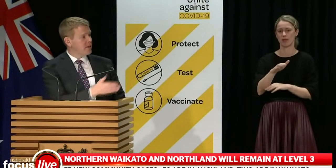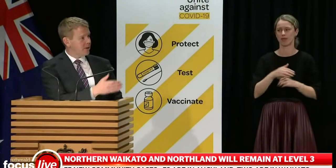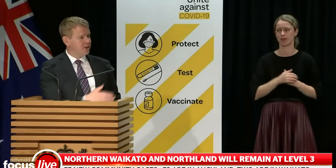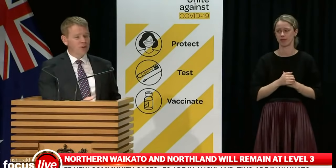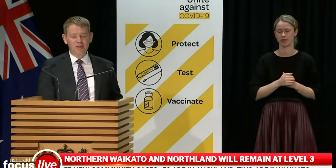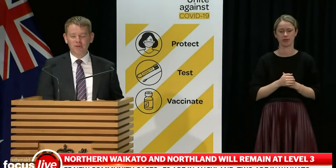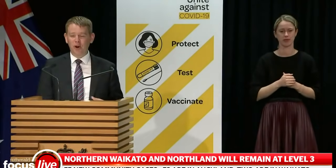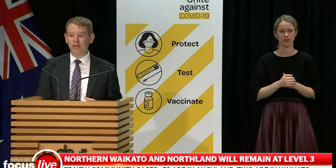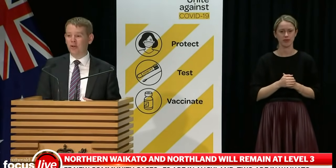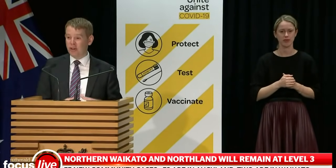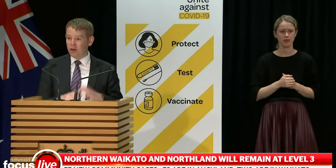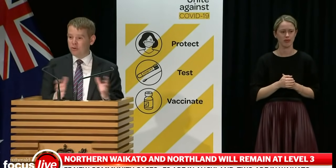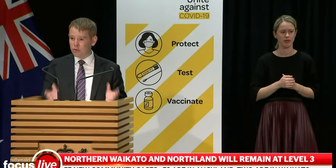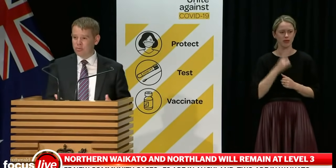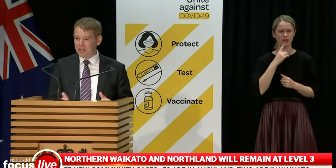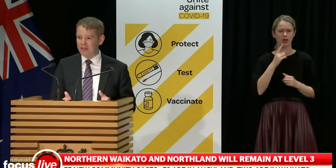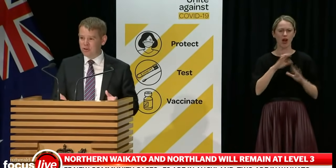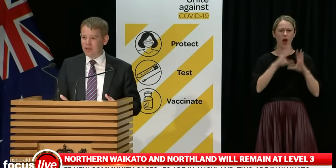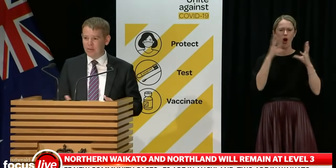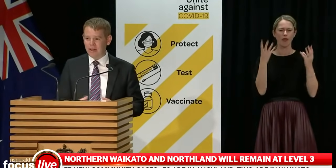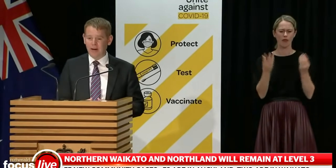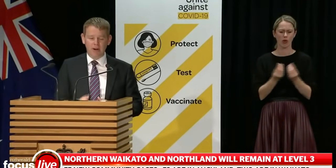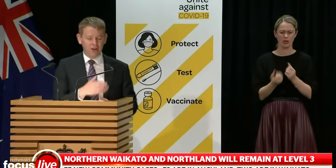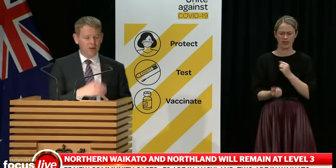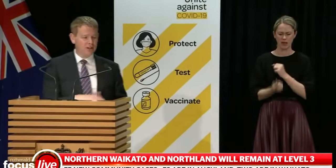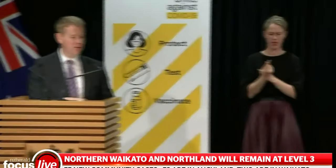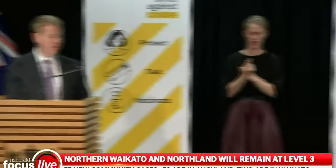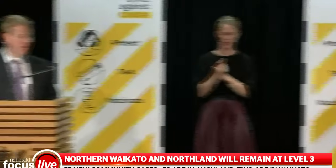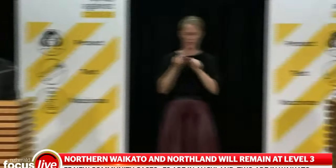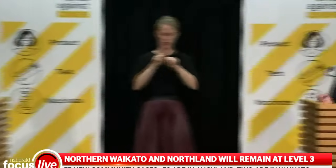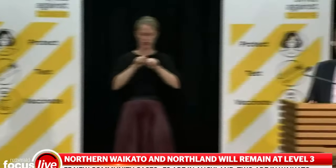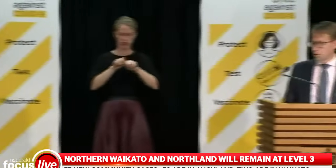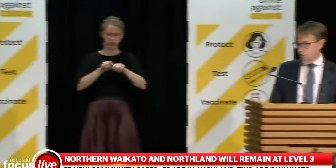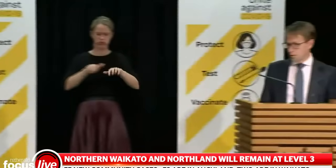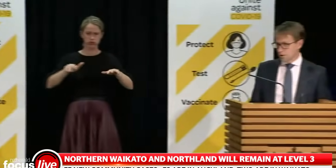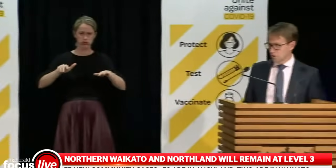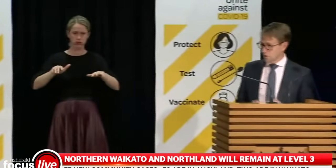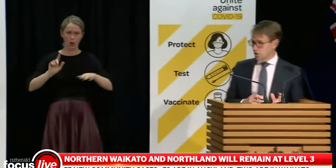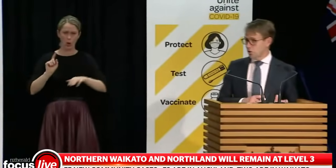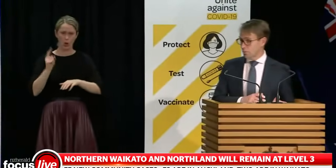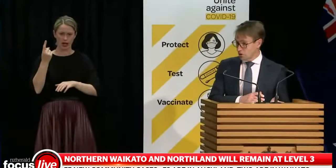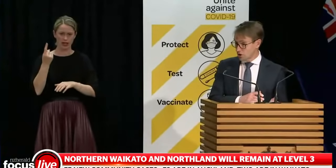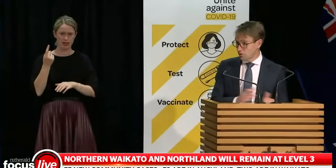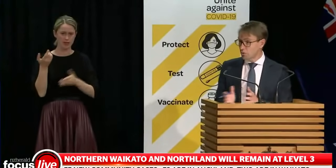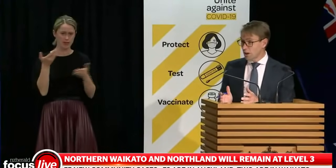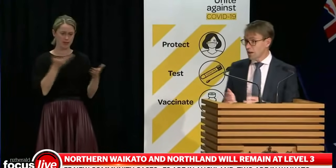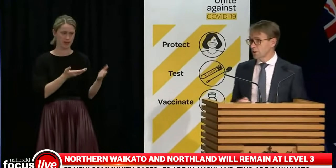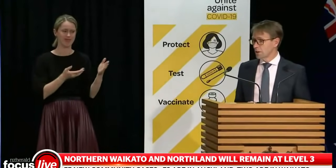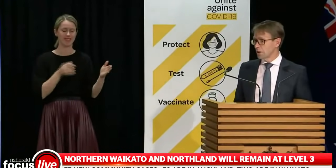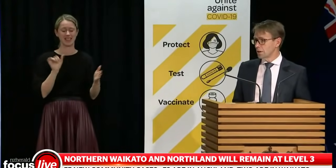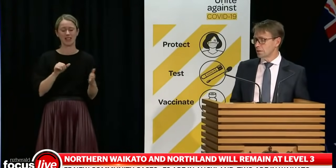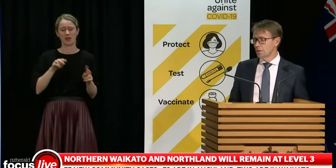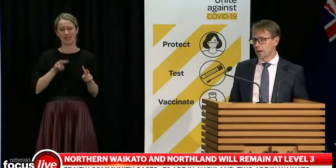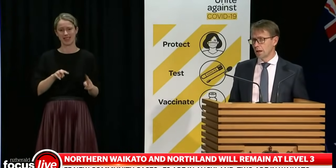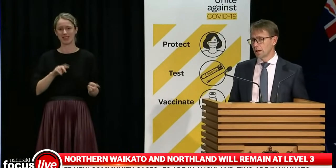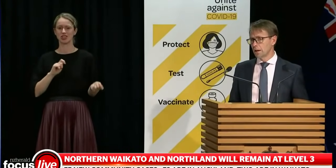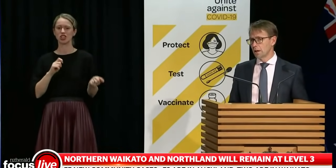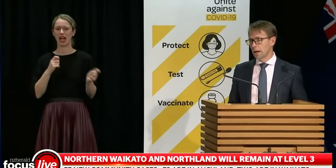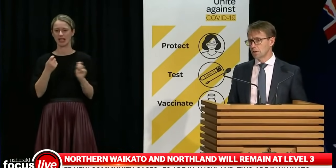about that. But in terms of comment on the overall nature and shape of the outbreak, I'll get the Director General to comment. I think the Minister's described the shift we are seeing